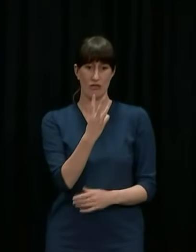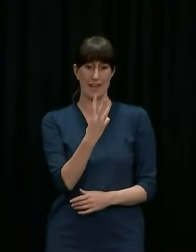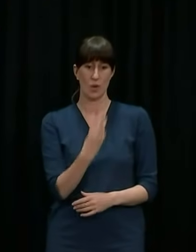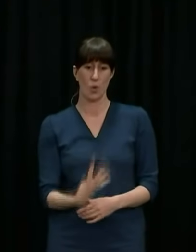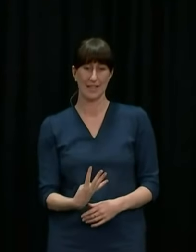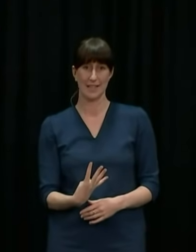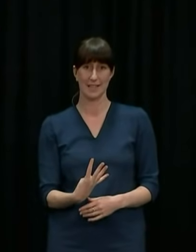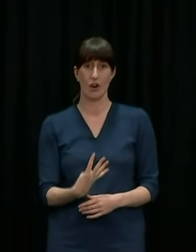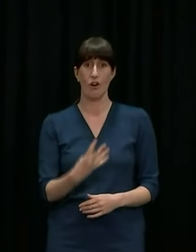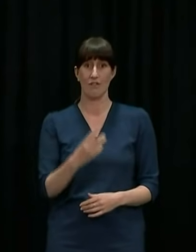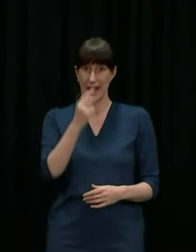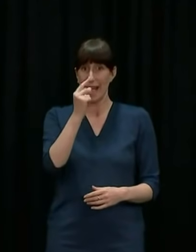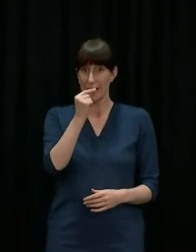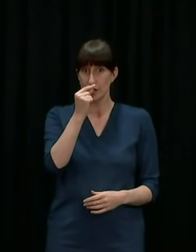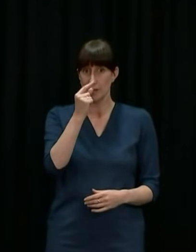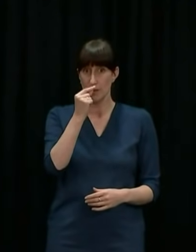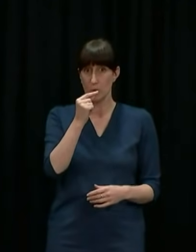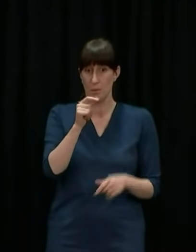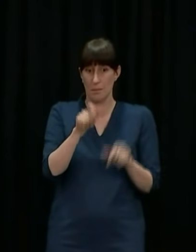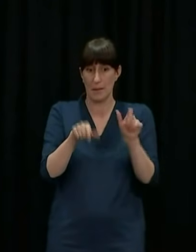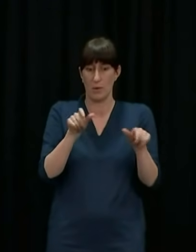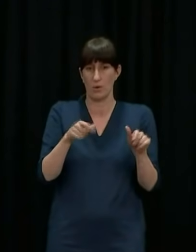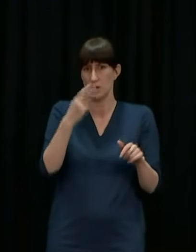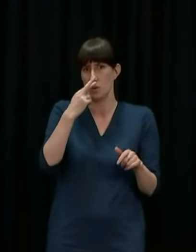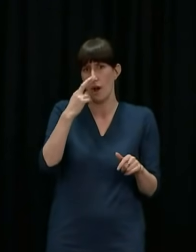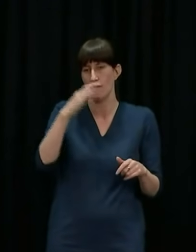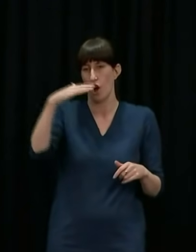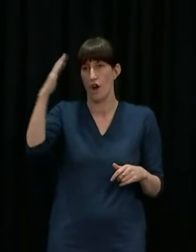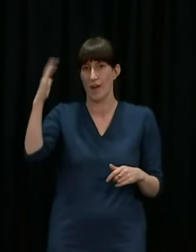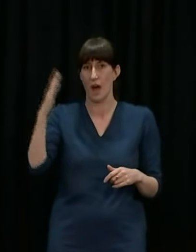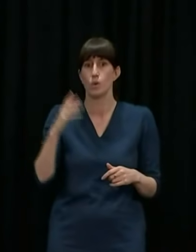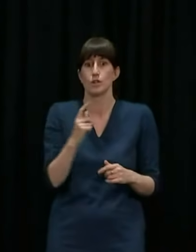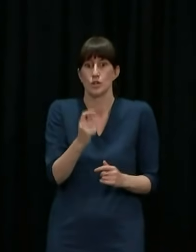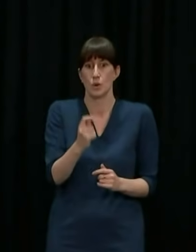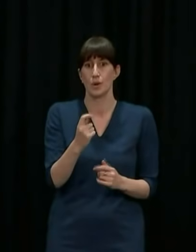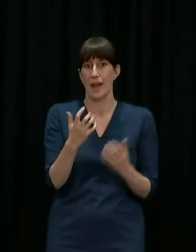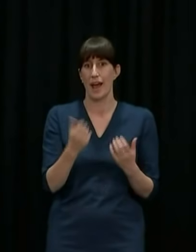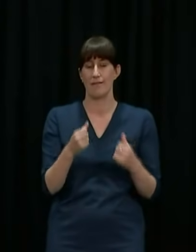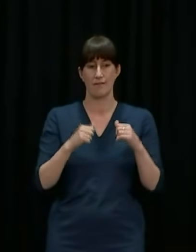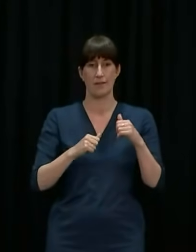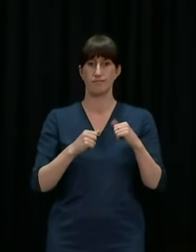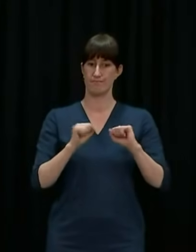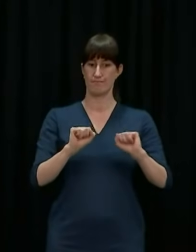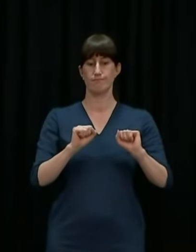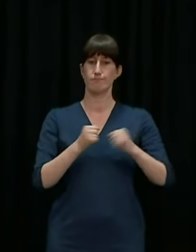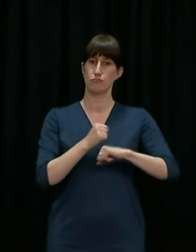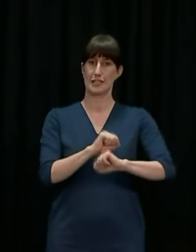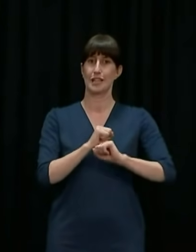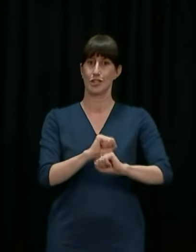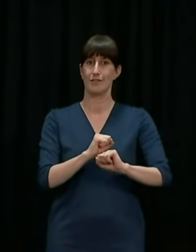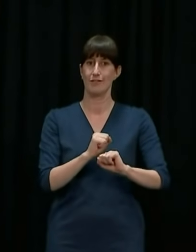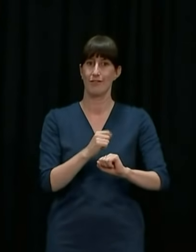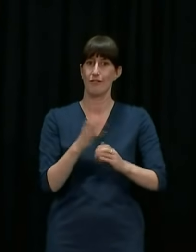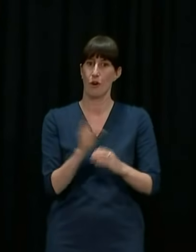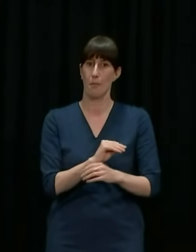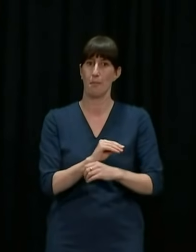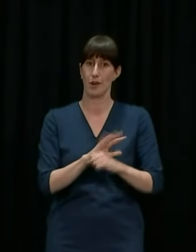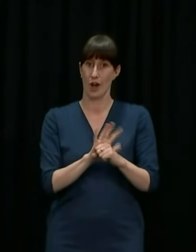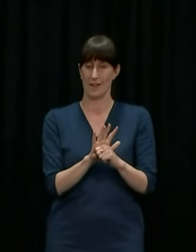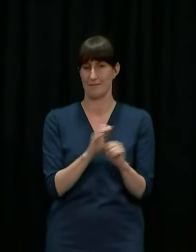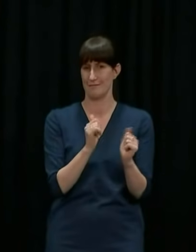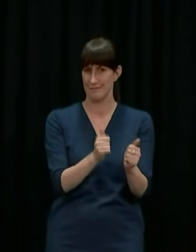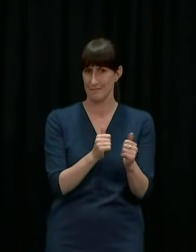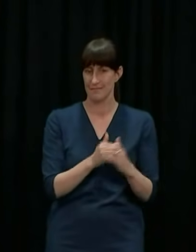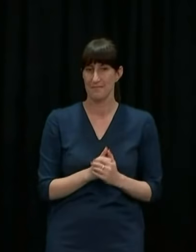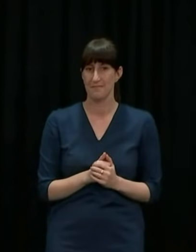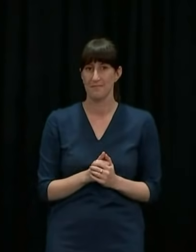population in New Zealand who will soon have a really high level of protection from COVID-19. That's hugely reassuring. If you've